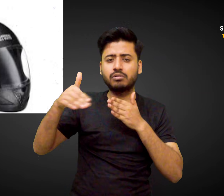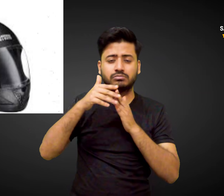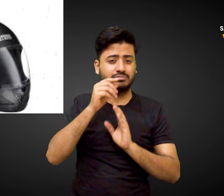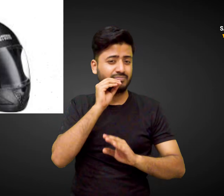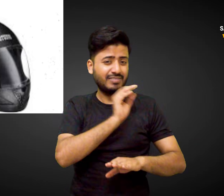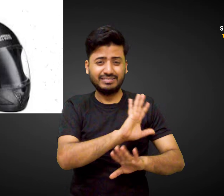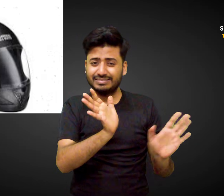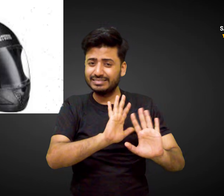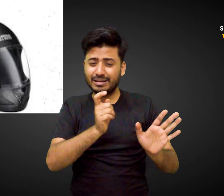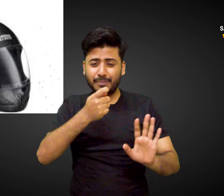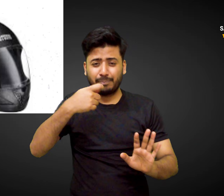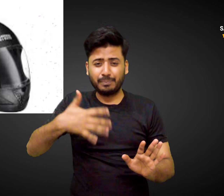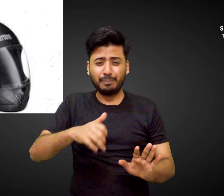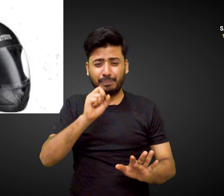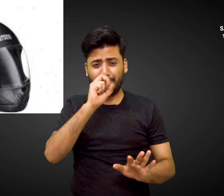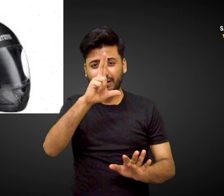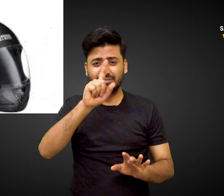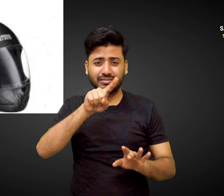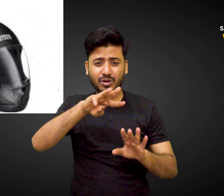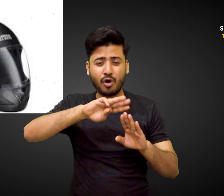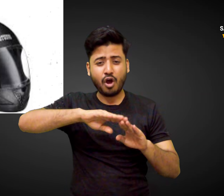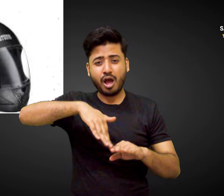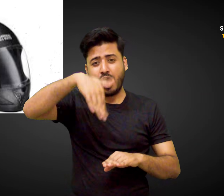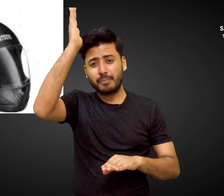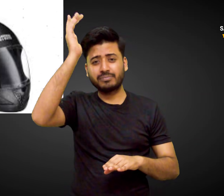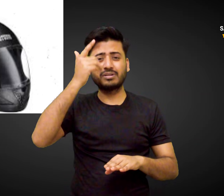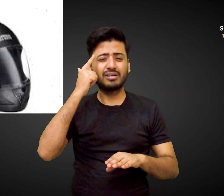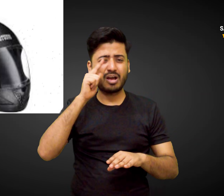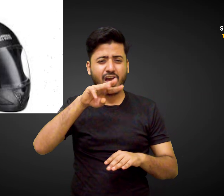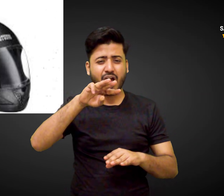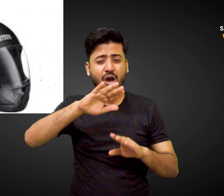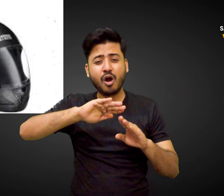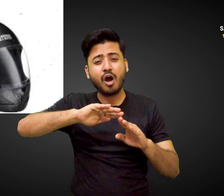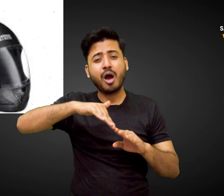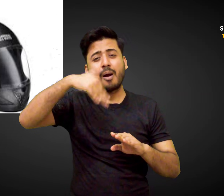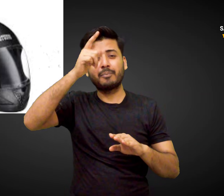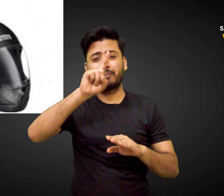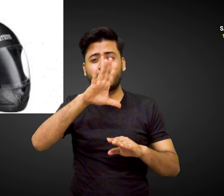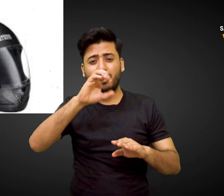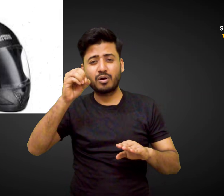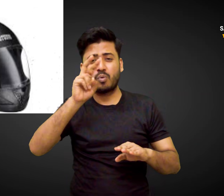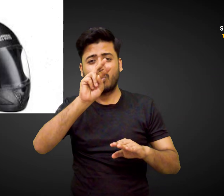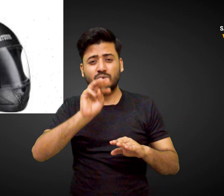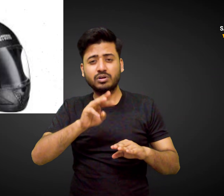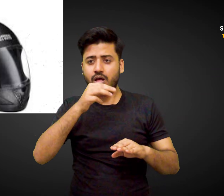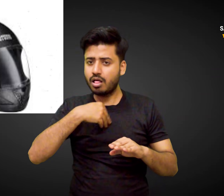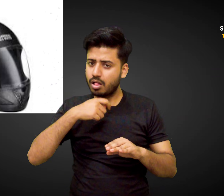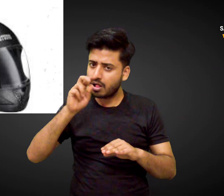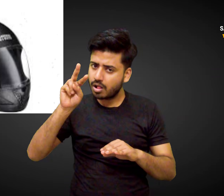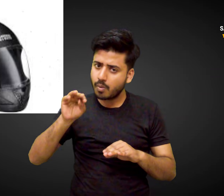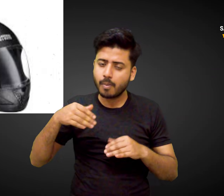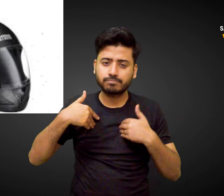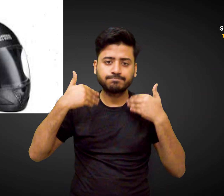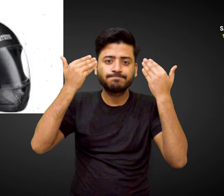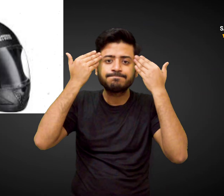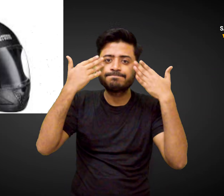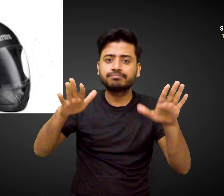before putting on a cap to prevent breakage and flat hair. Use protective hairstyles. Wear hair in loose braids, twists,